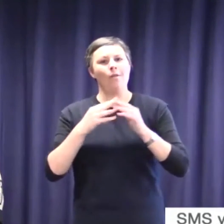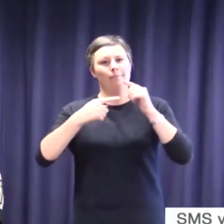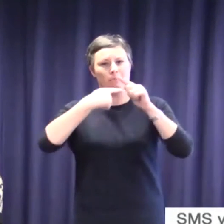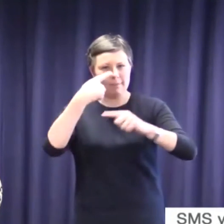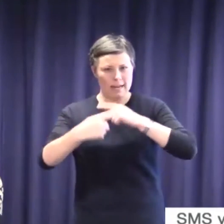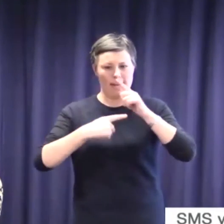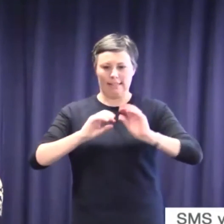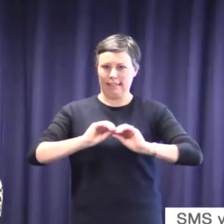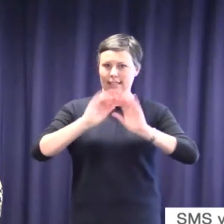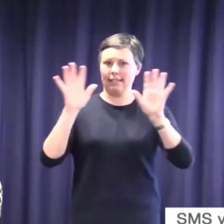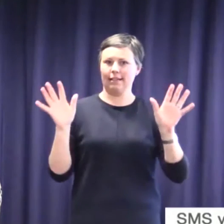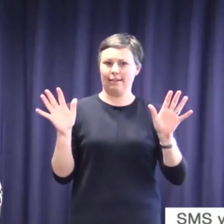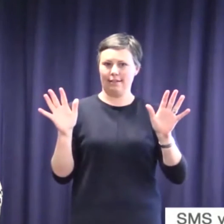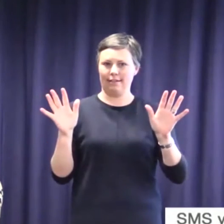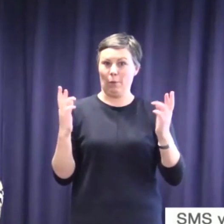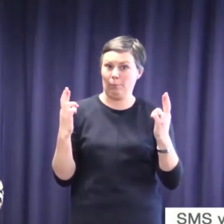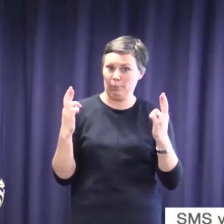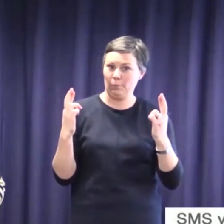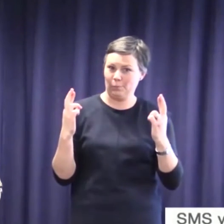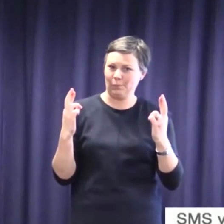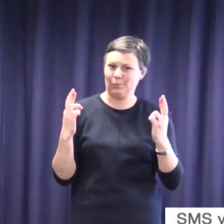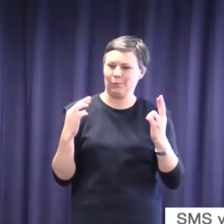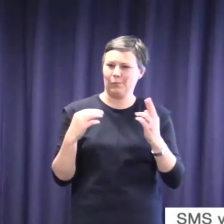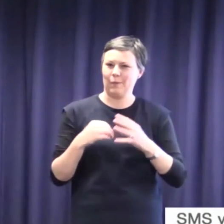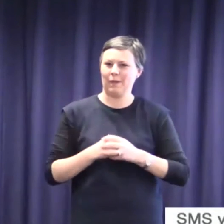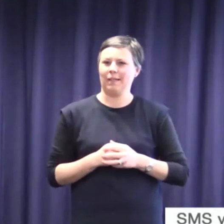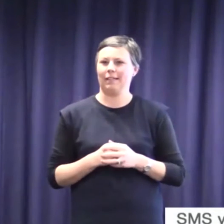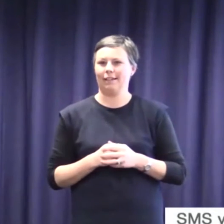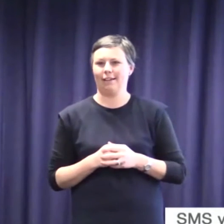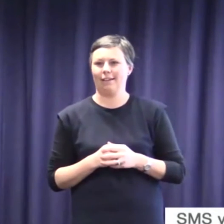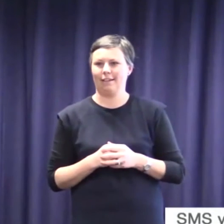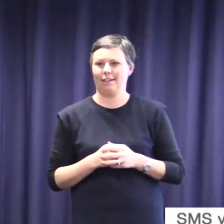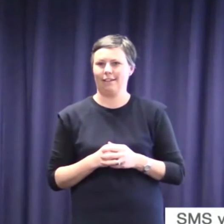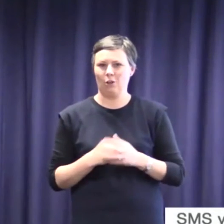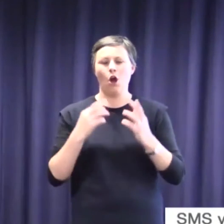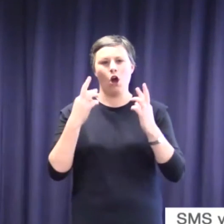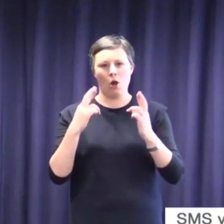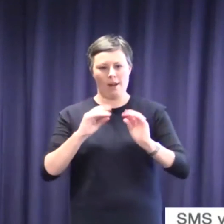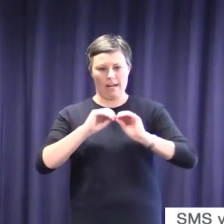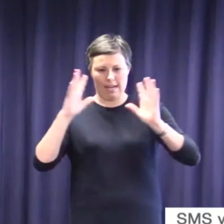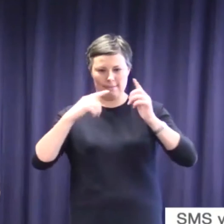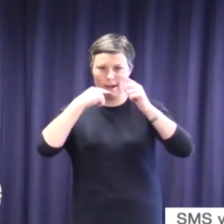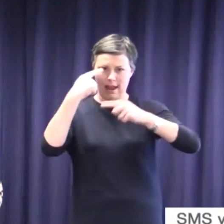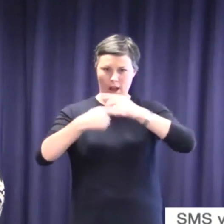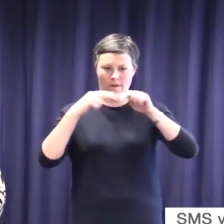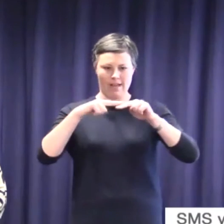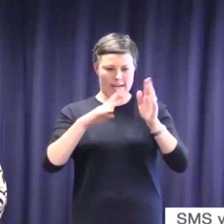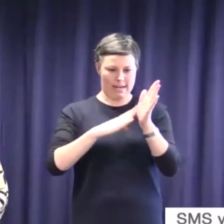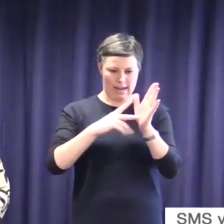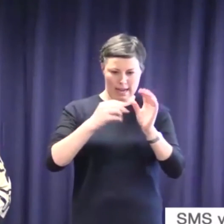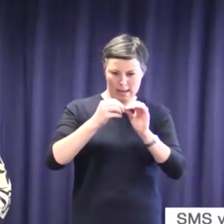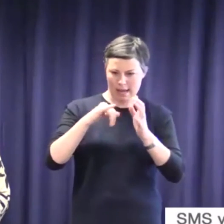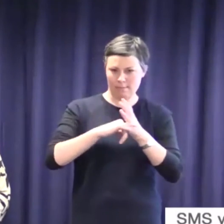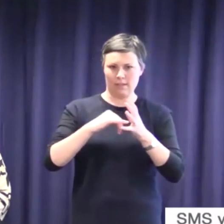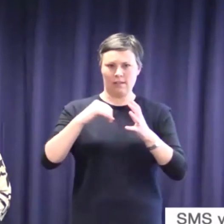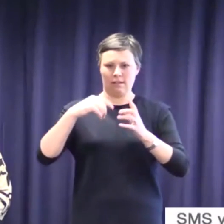clarity, we hope, to NABS and to some of the background of